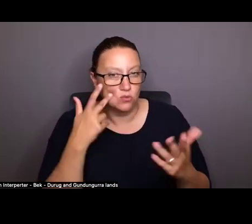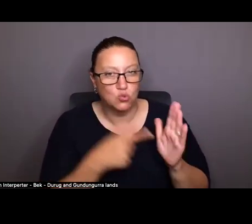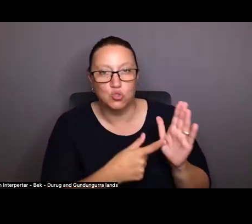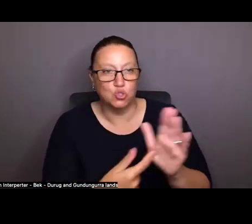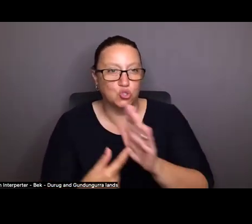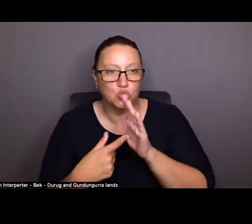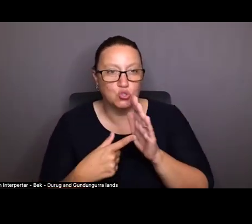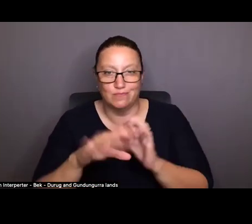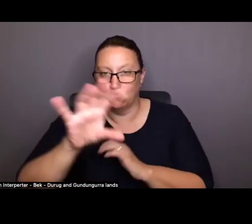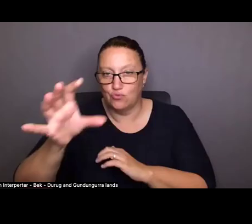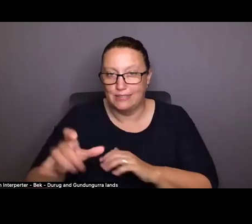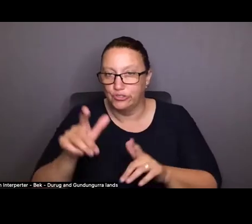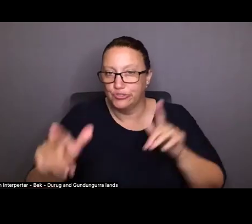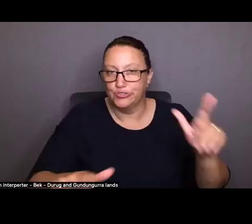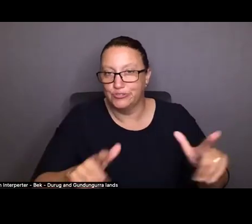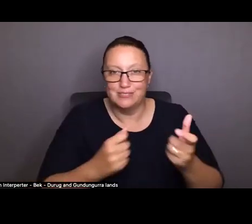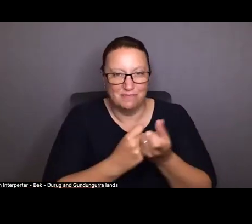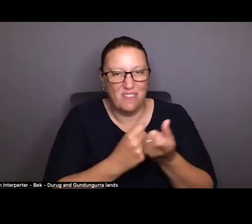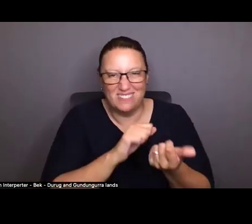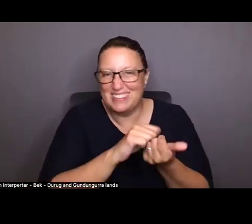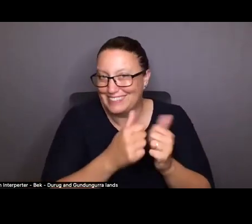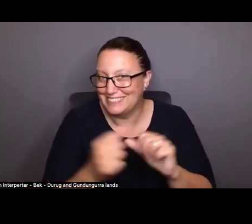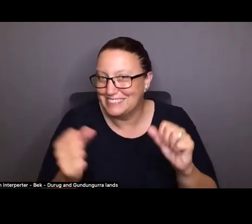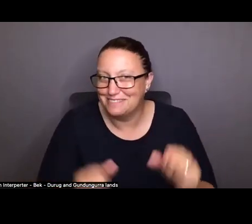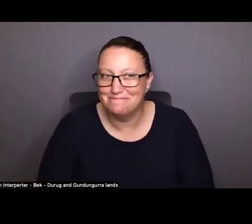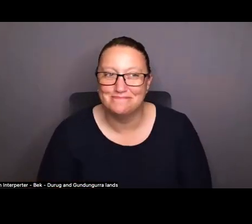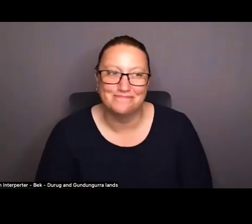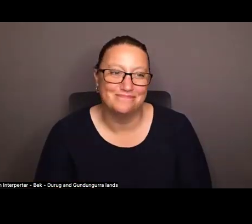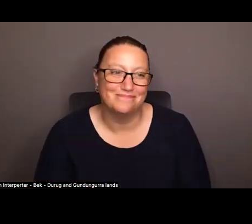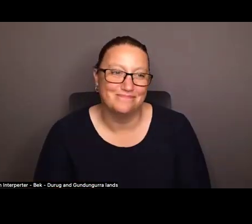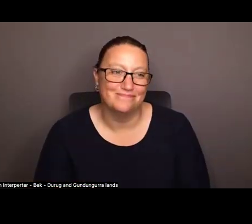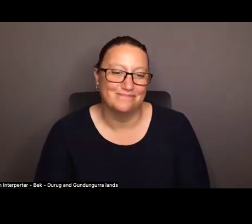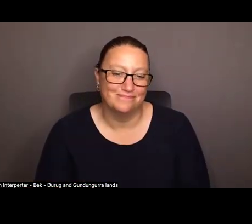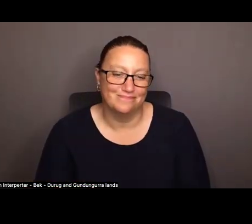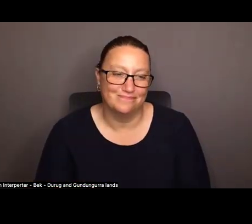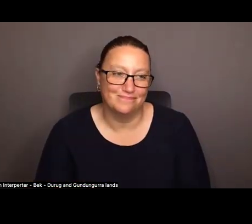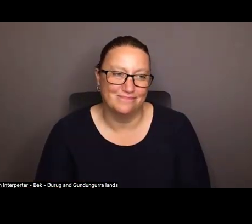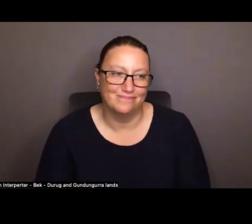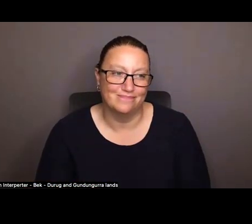the reach and support and partnerships components of the assessment criteria.